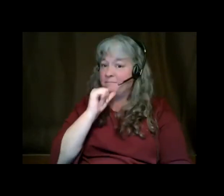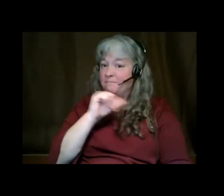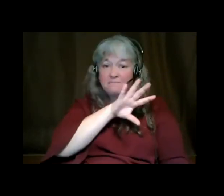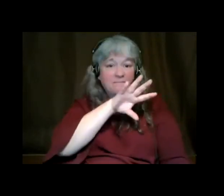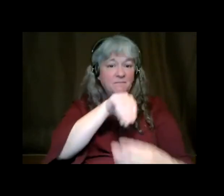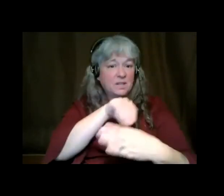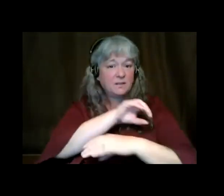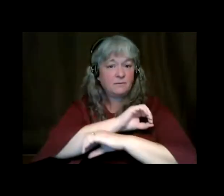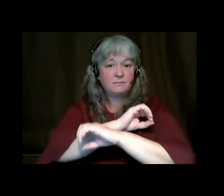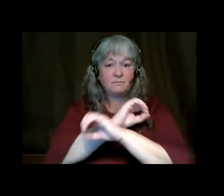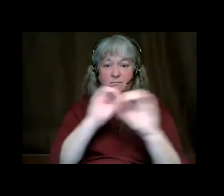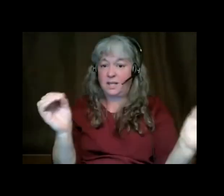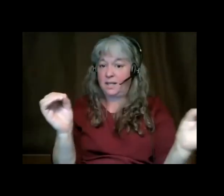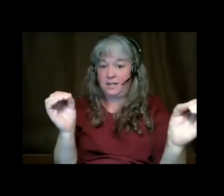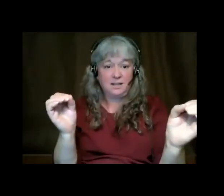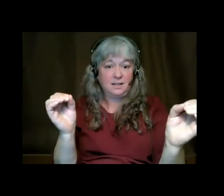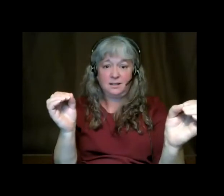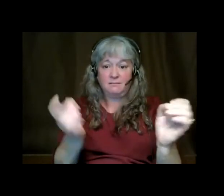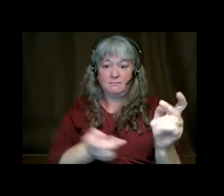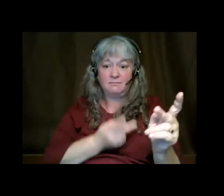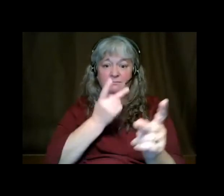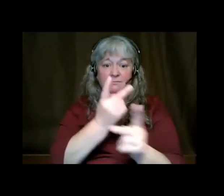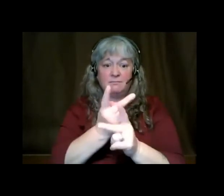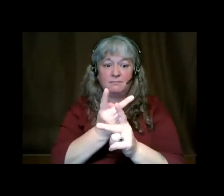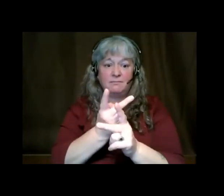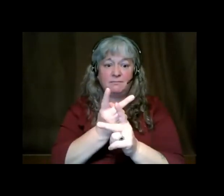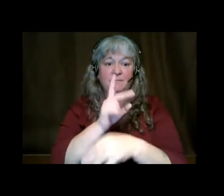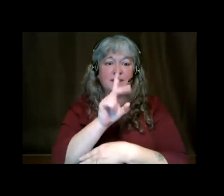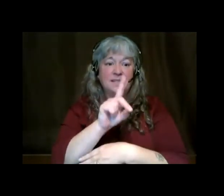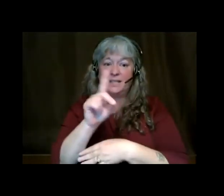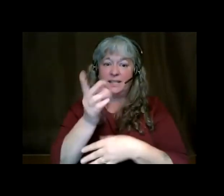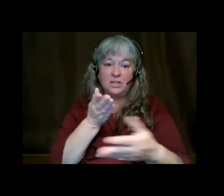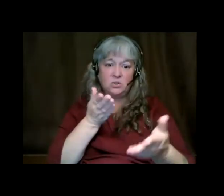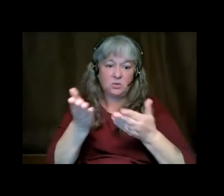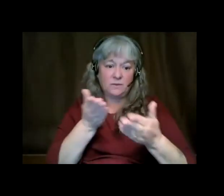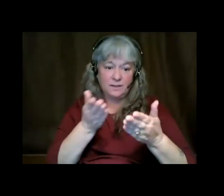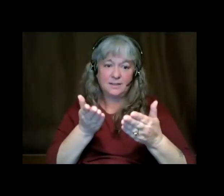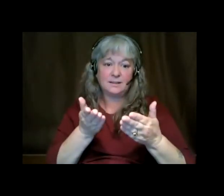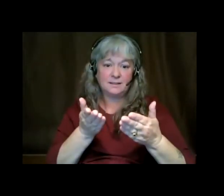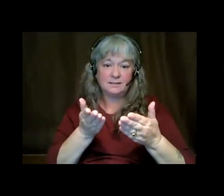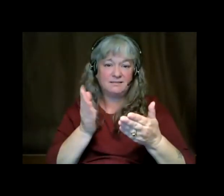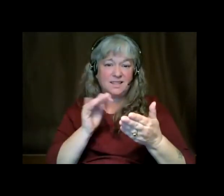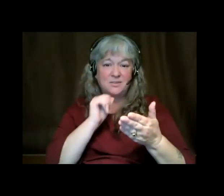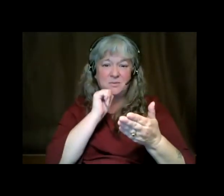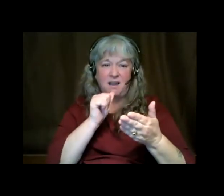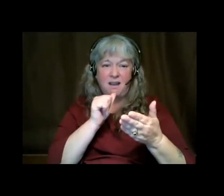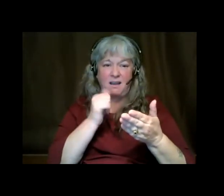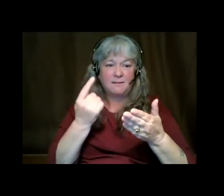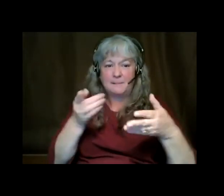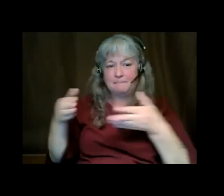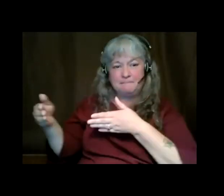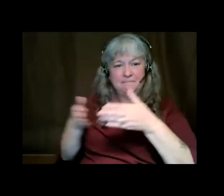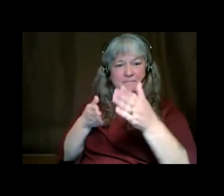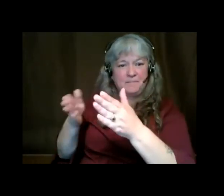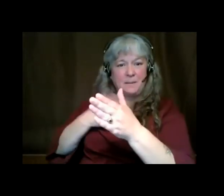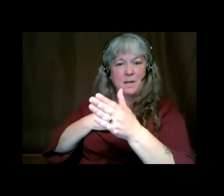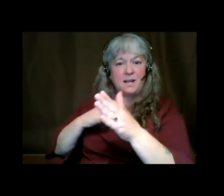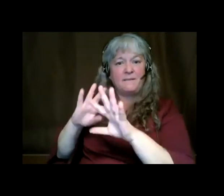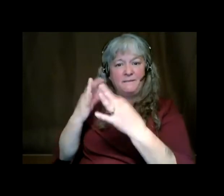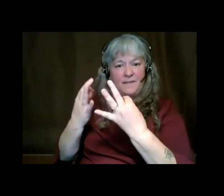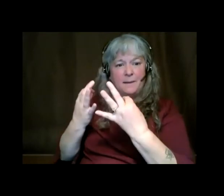fashion to any kind of DD services. That was not a pathway that my family wanted to